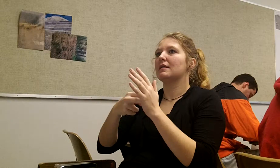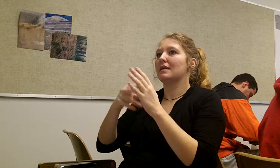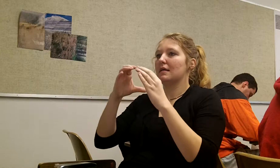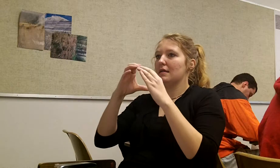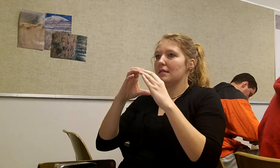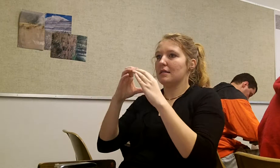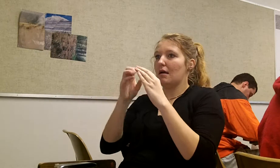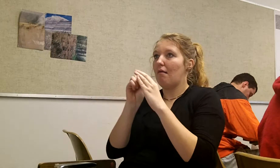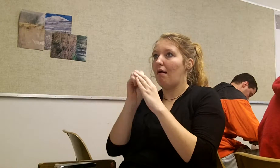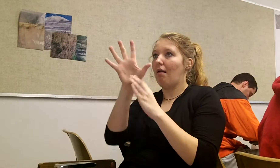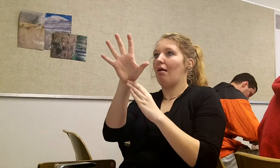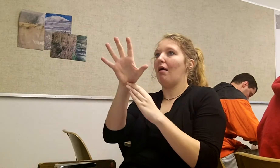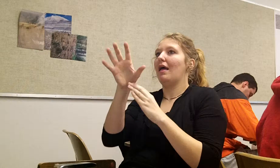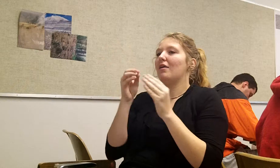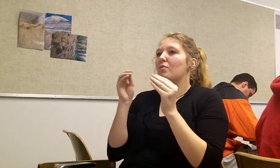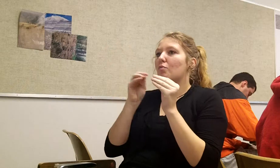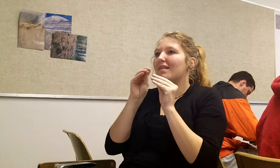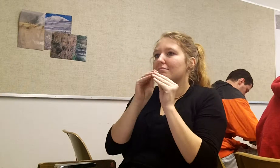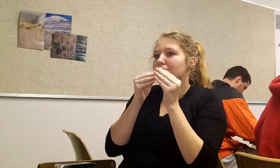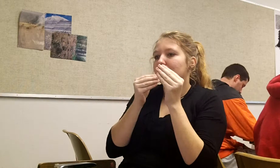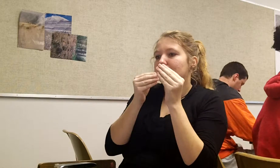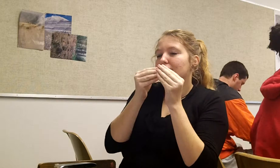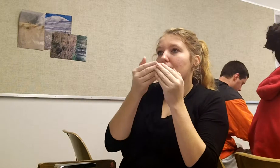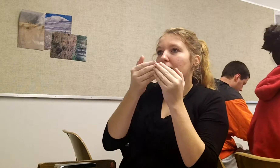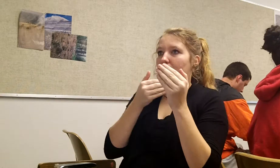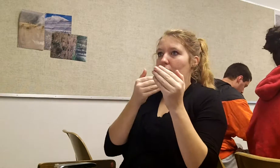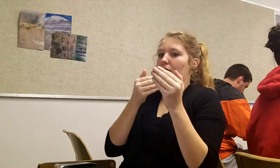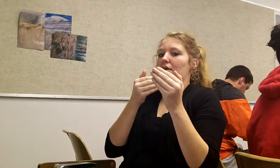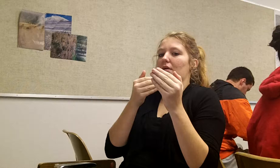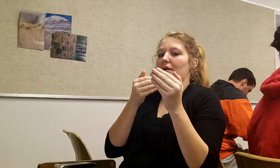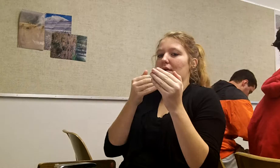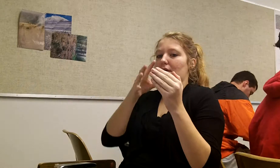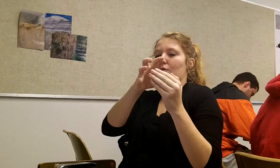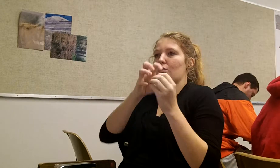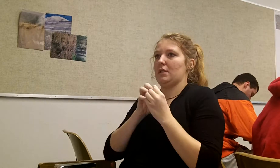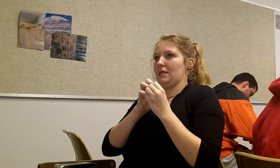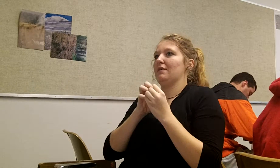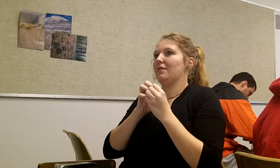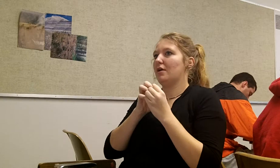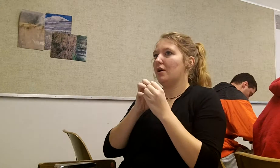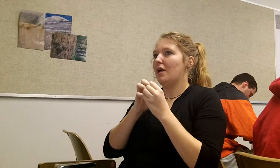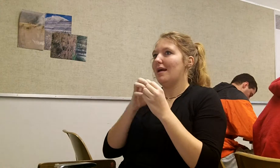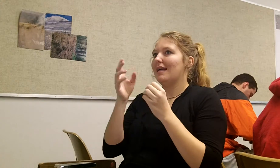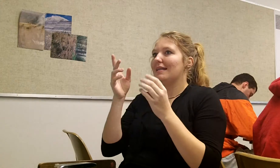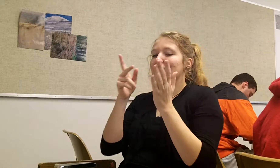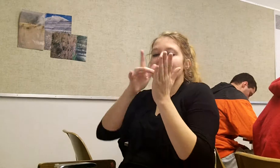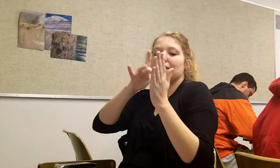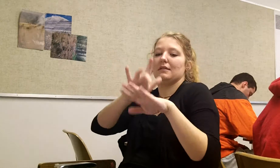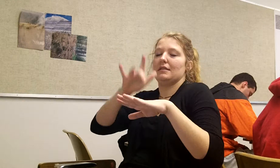short distance before it's received, as opposed to 2 cells touching, which we'll talk about today. So a paracrine signal